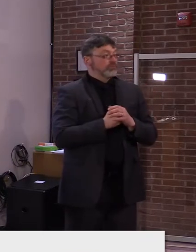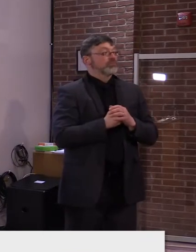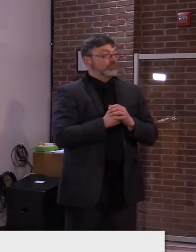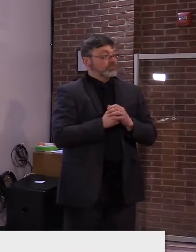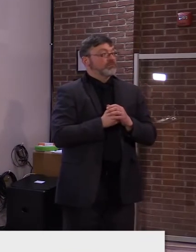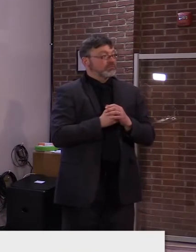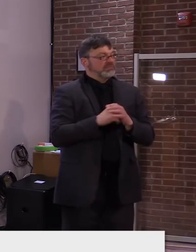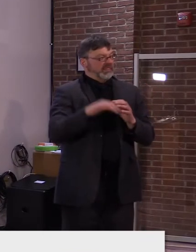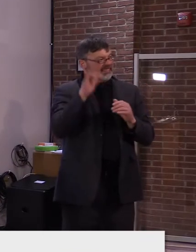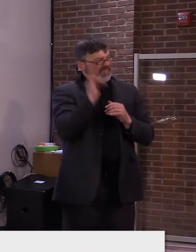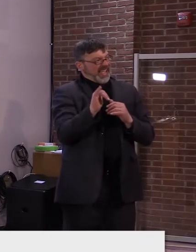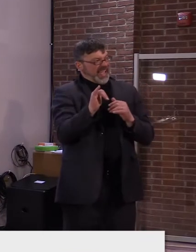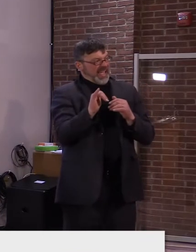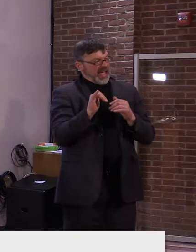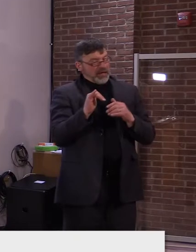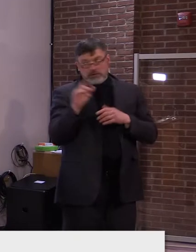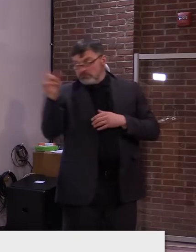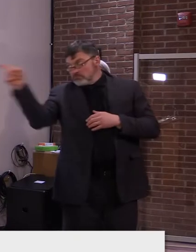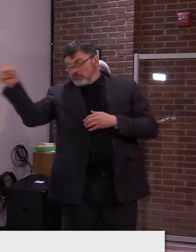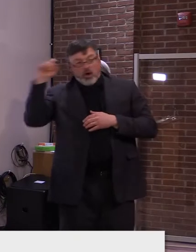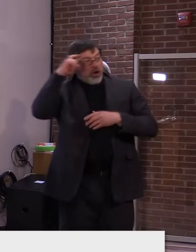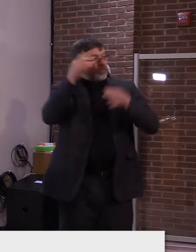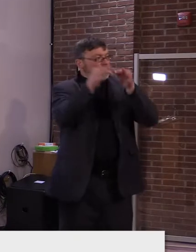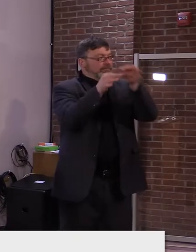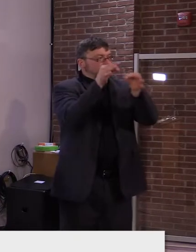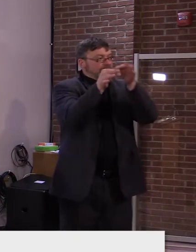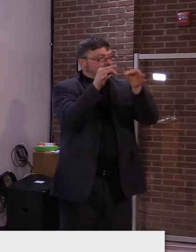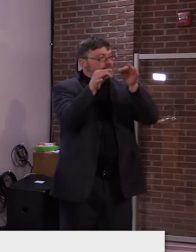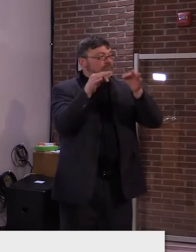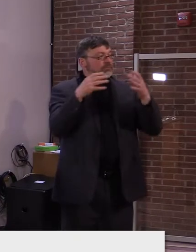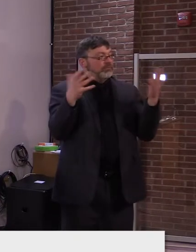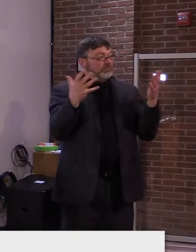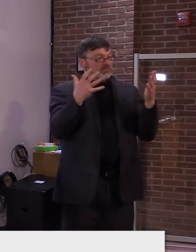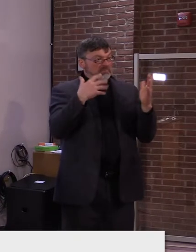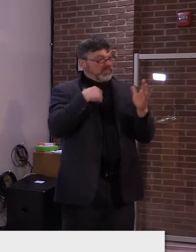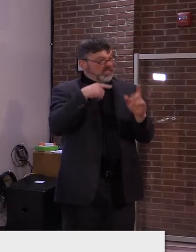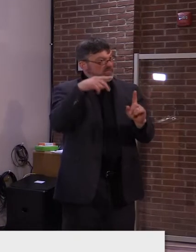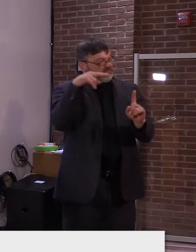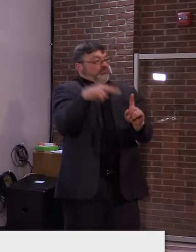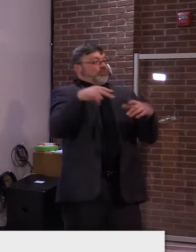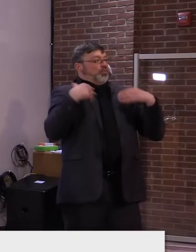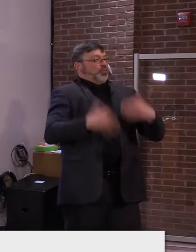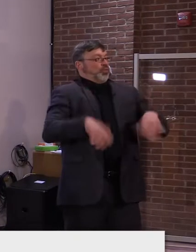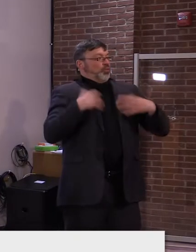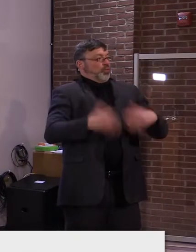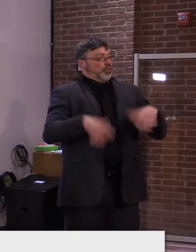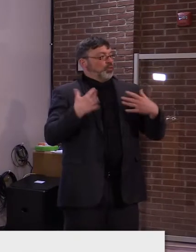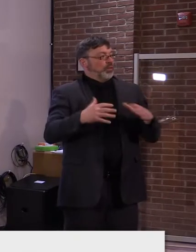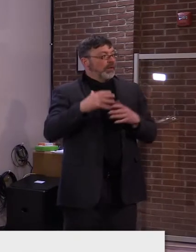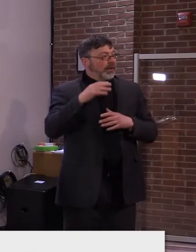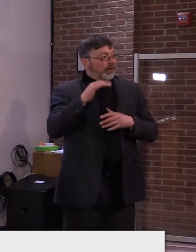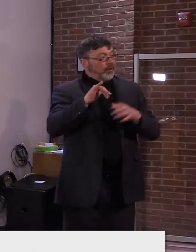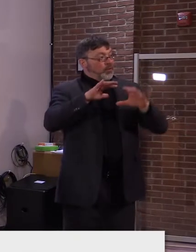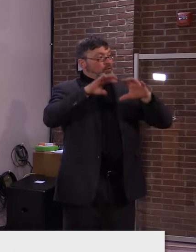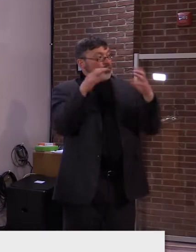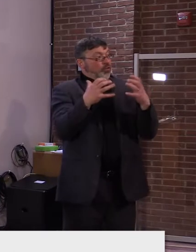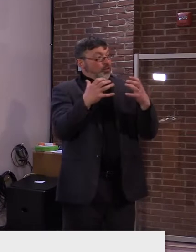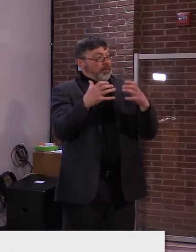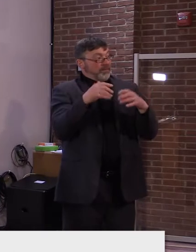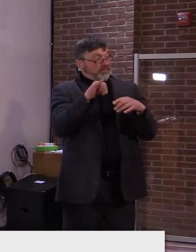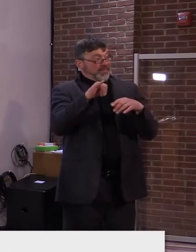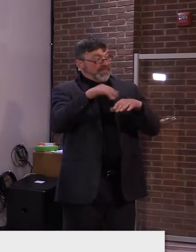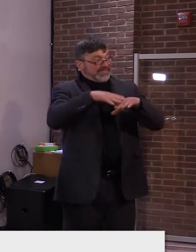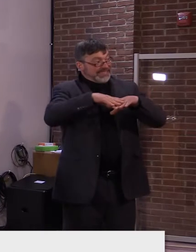governor had mentioned that are really impressive. 85% of those 75 years old and